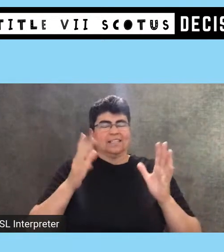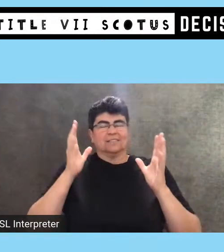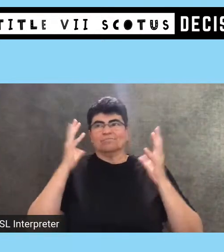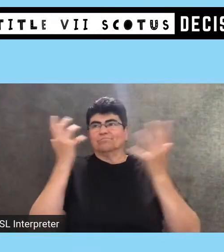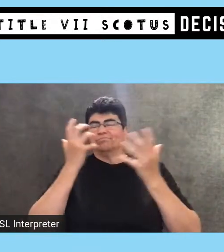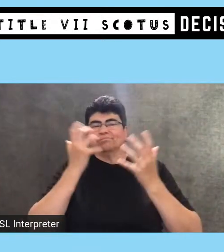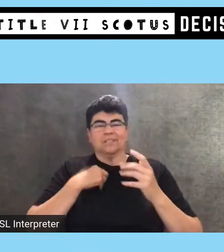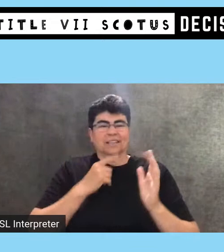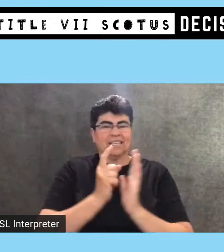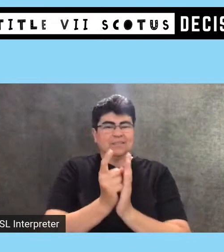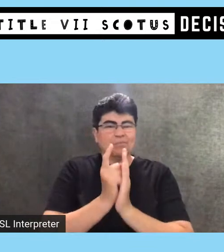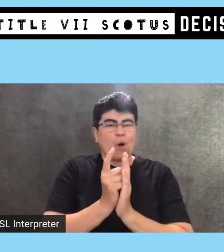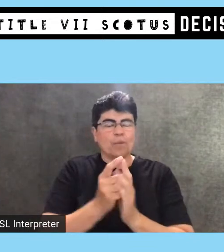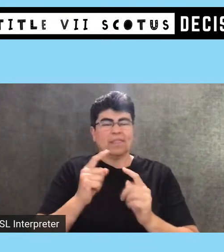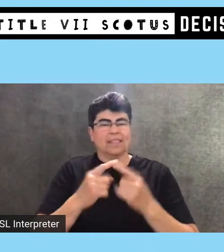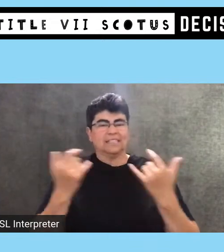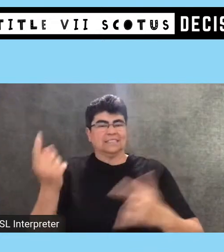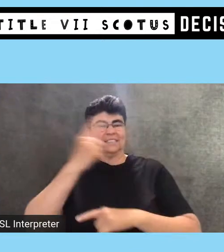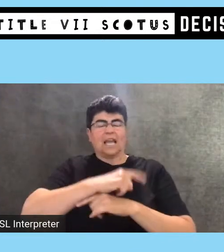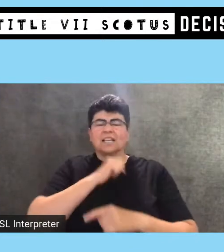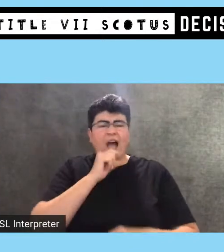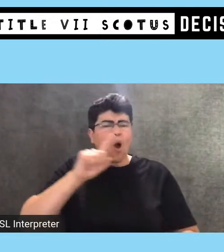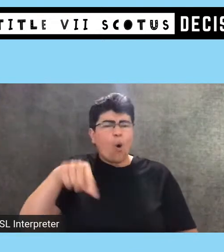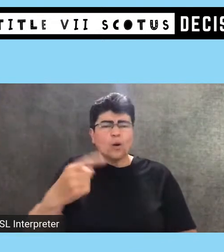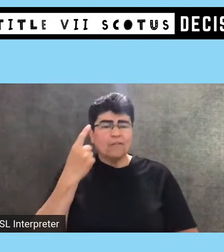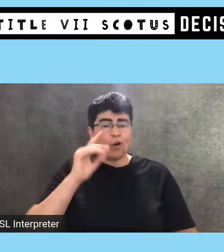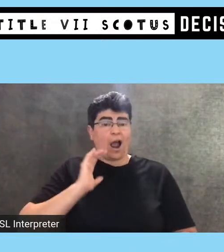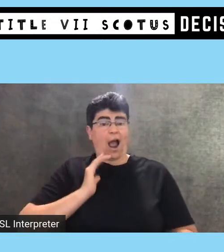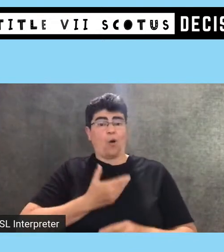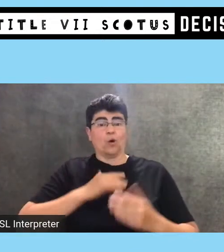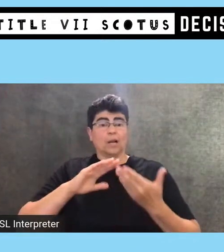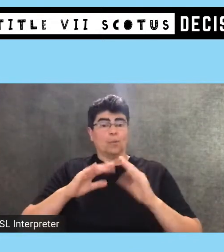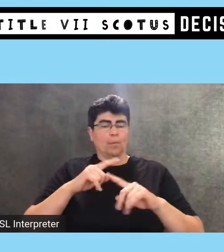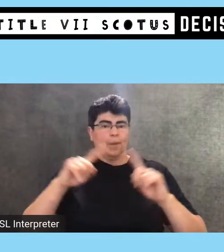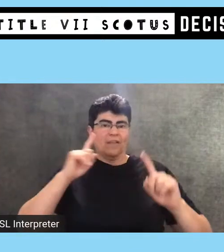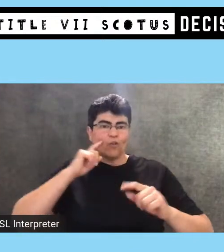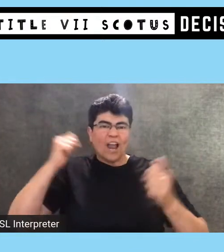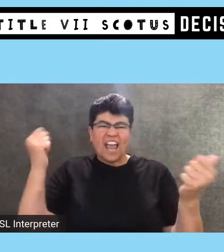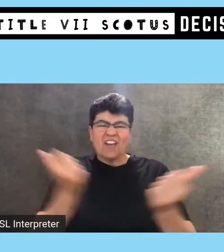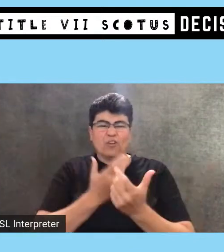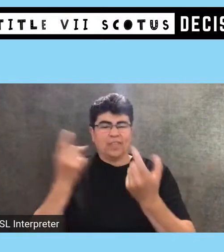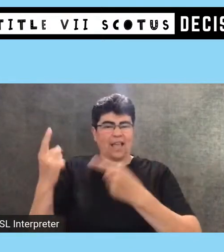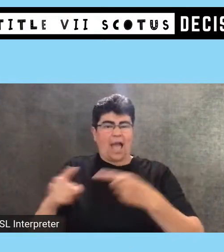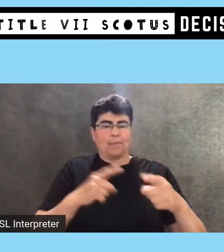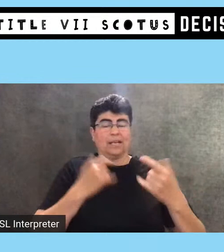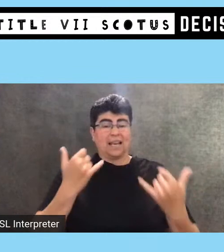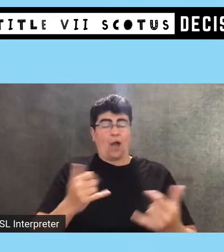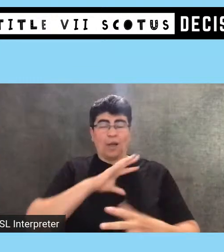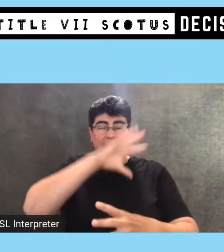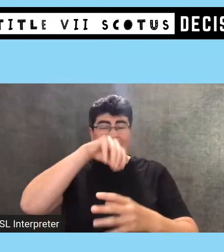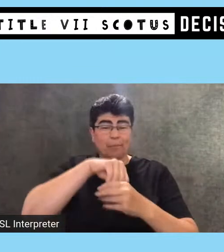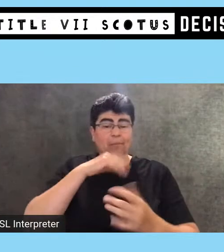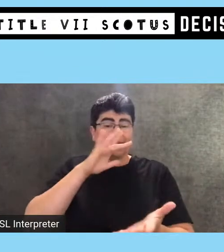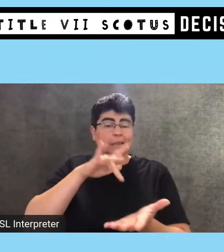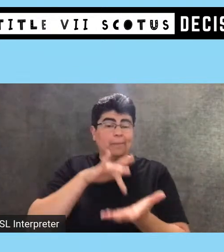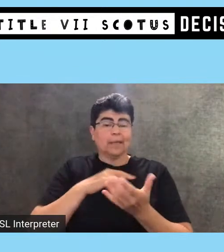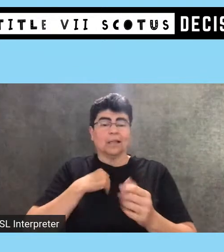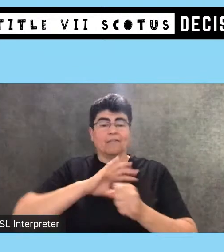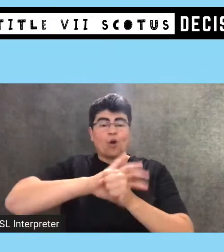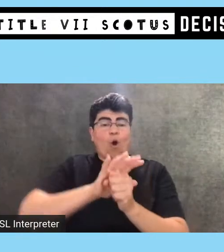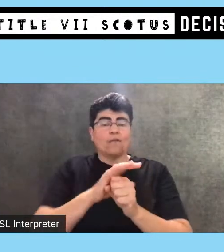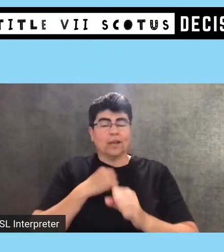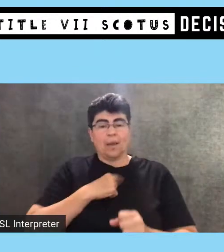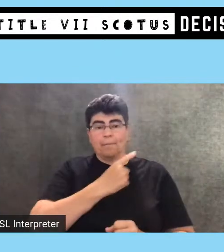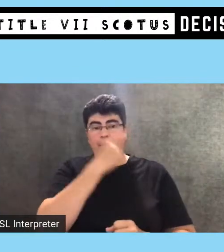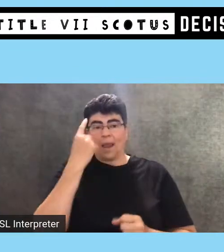historic day, not just for our community, but for everything that's happening right now. Even in the midst of COVID and Black Lives Matter, we're